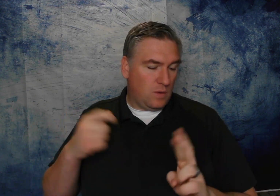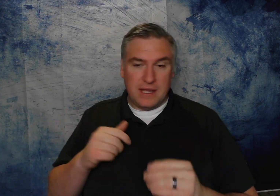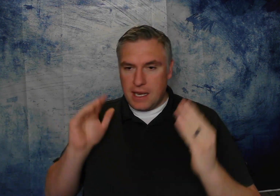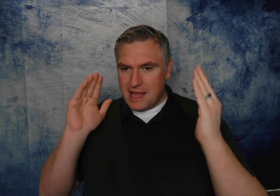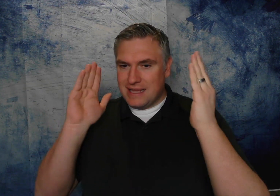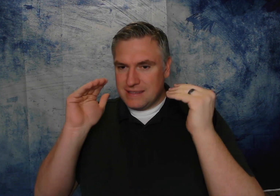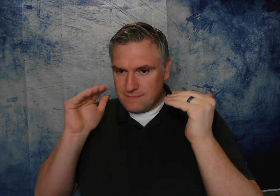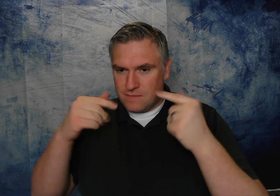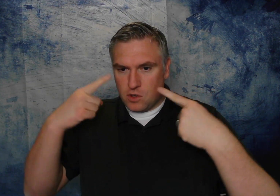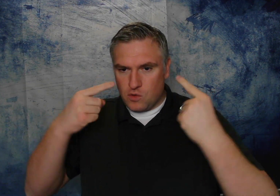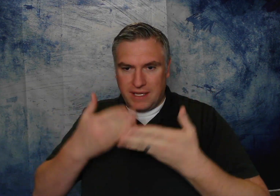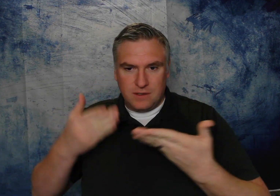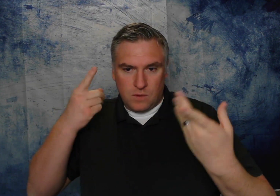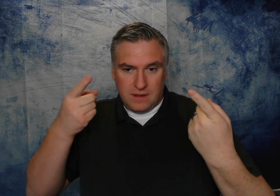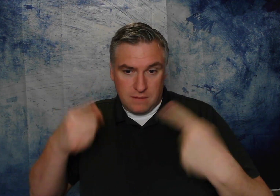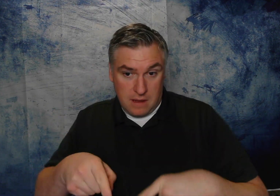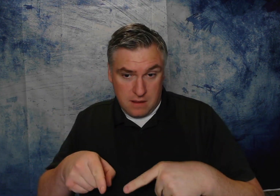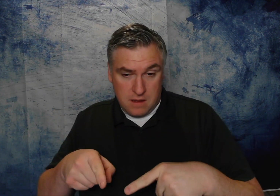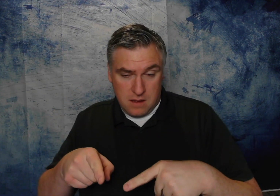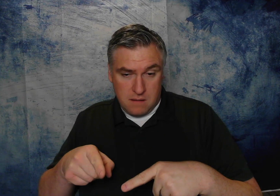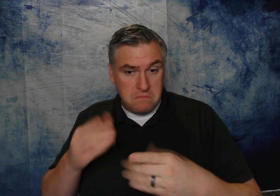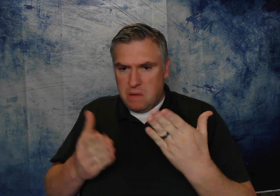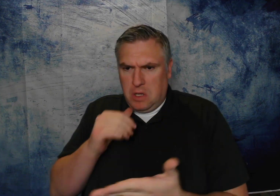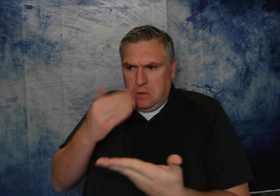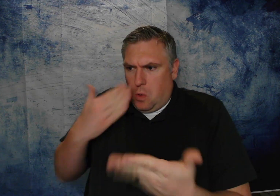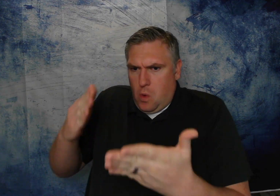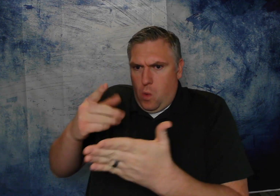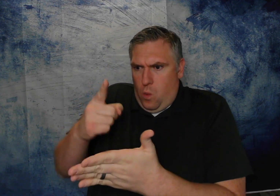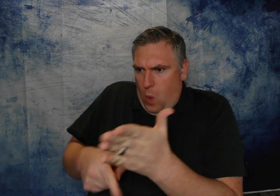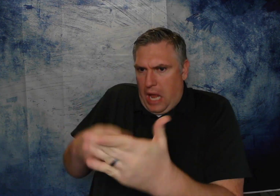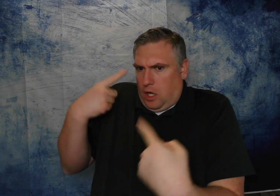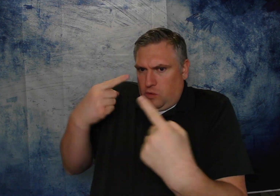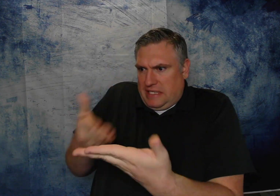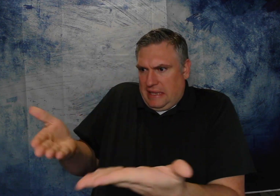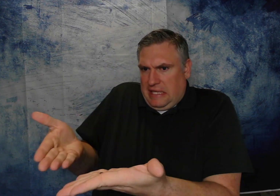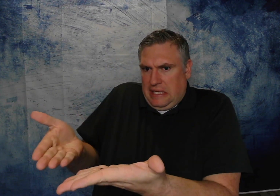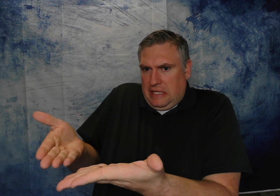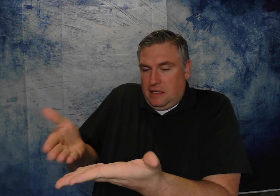response ready. We need to expect that crazy things are going to happen.